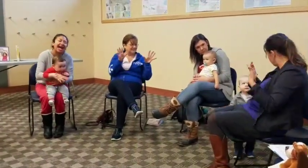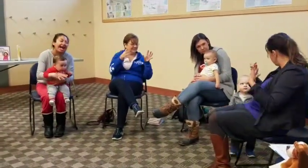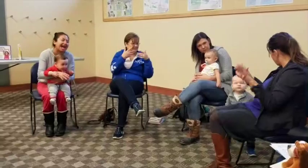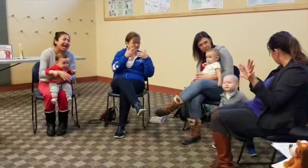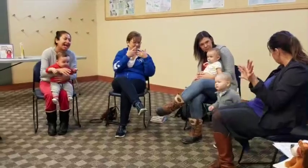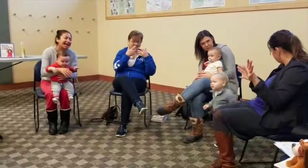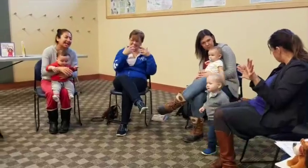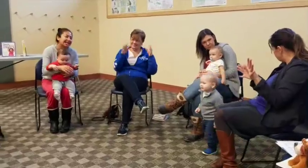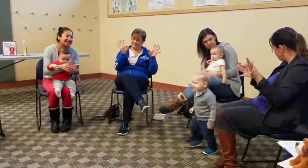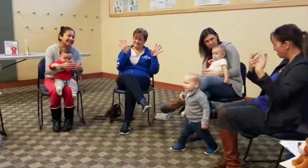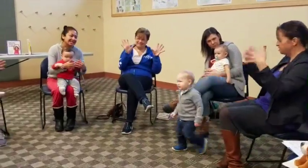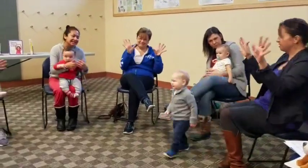All done. All done.